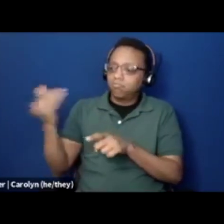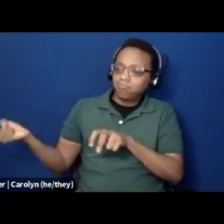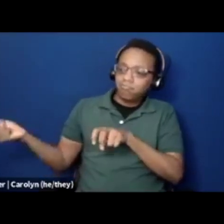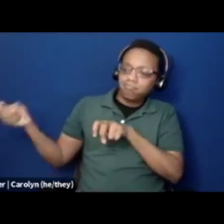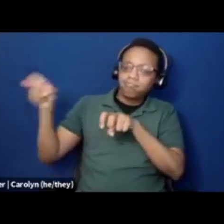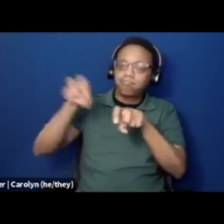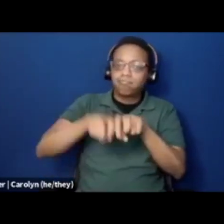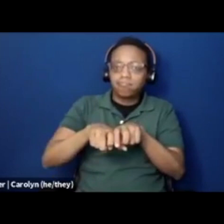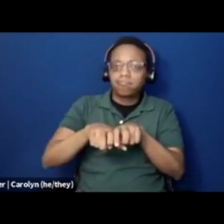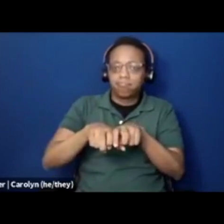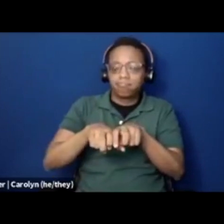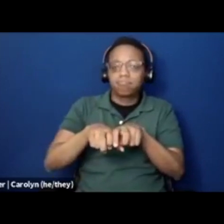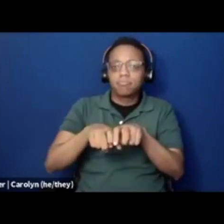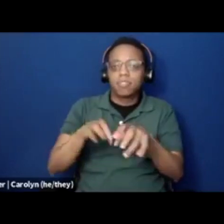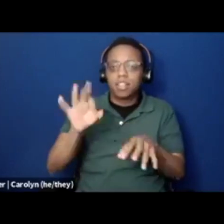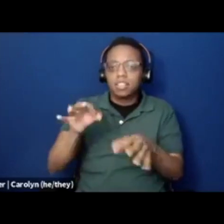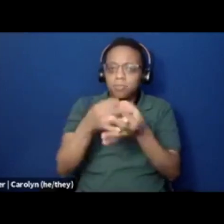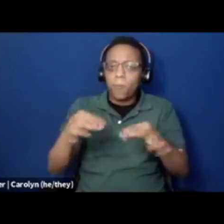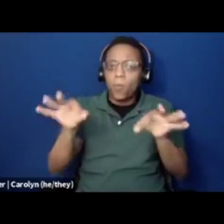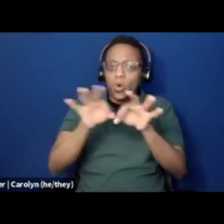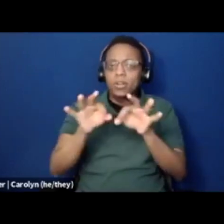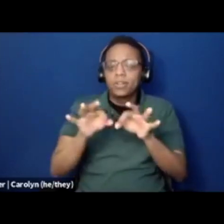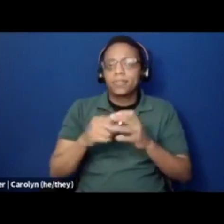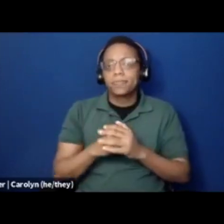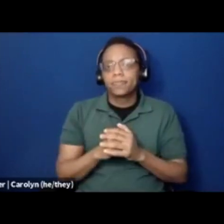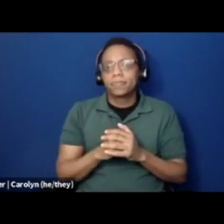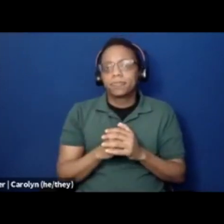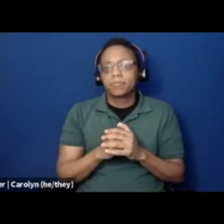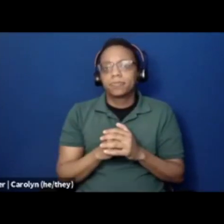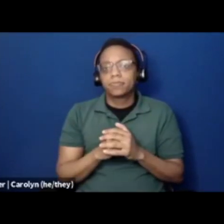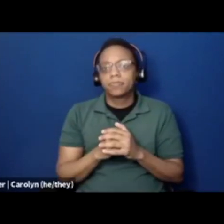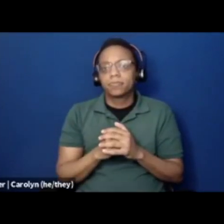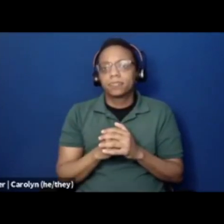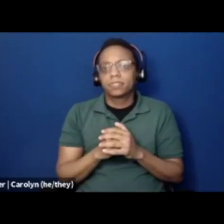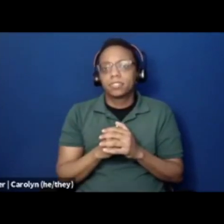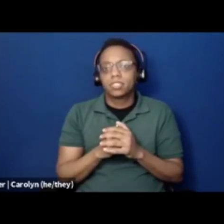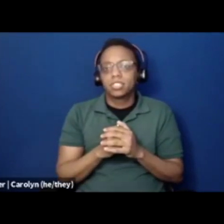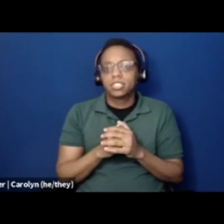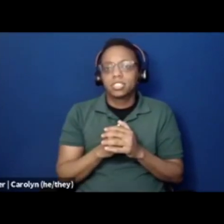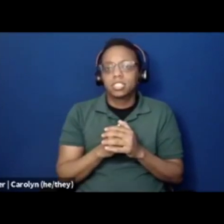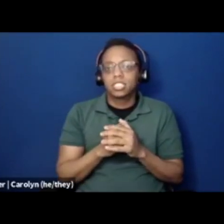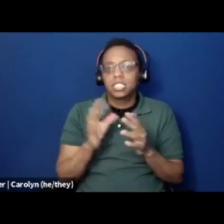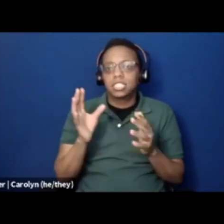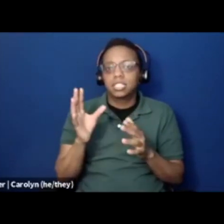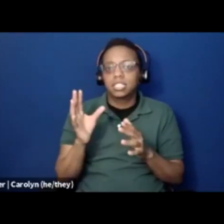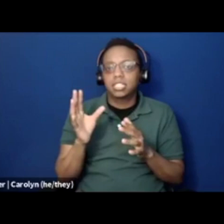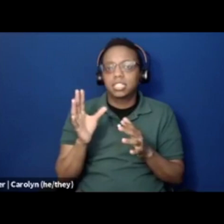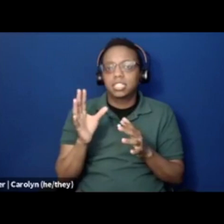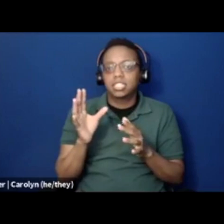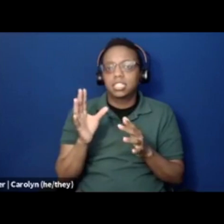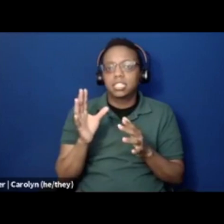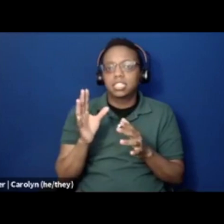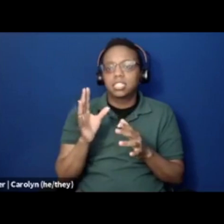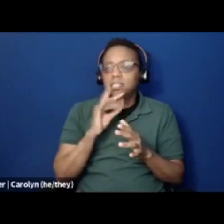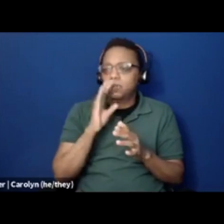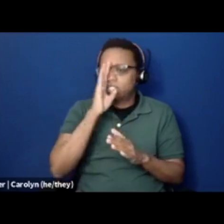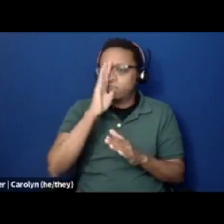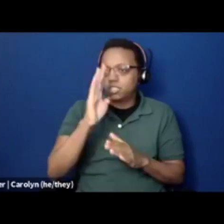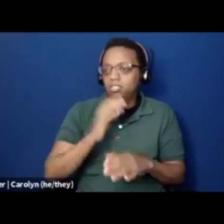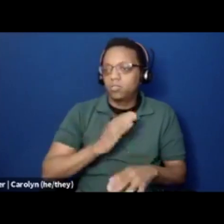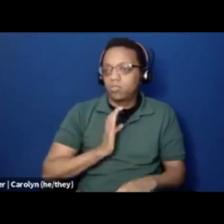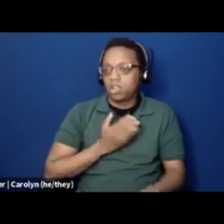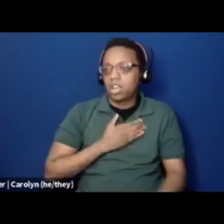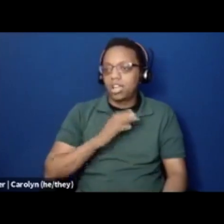vital that our comrades, and I'm speaking specifically towards our cisgender comrades, they need to bring us to